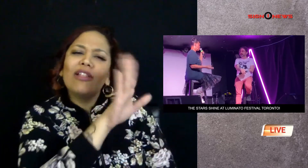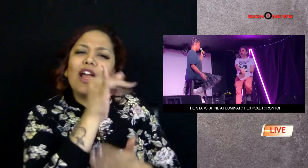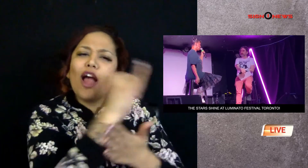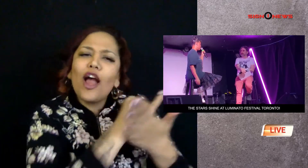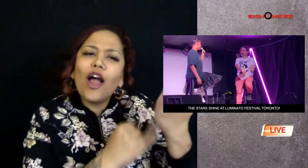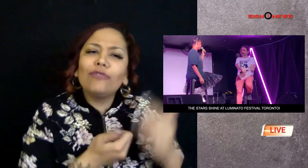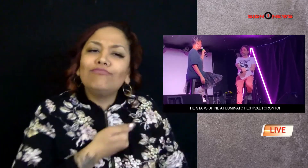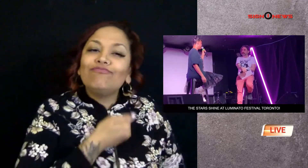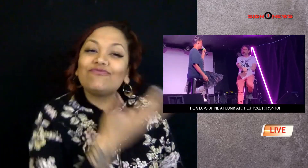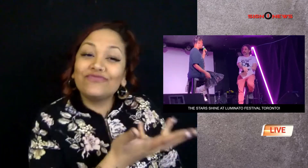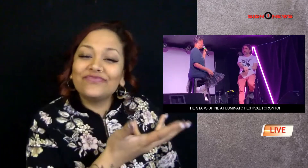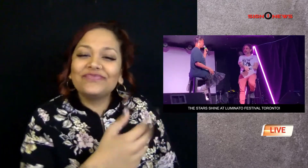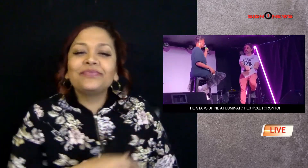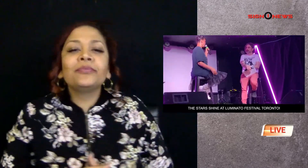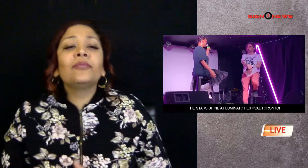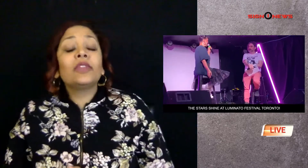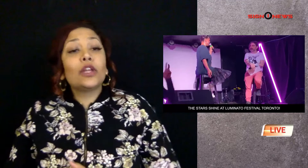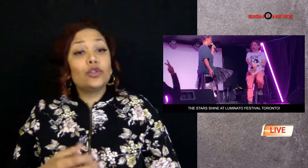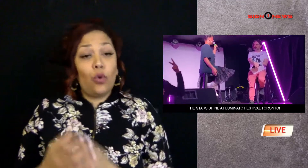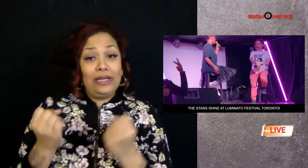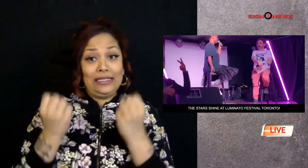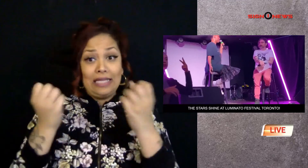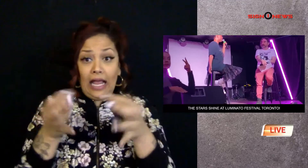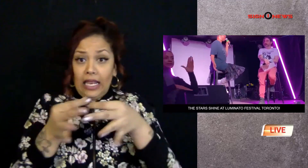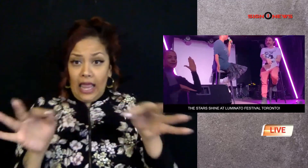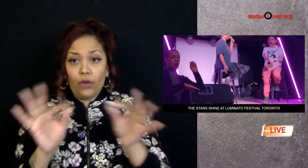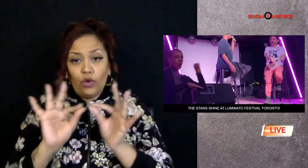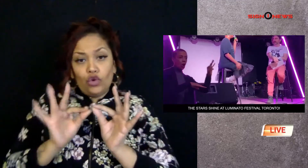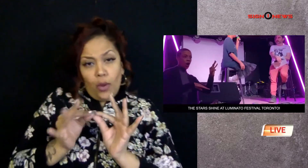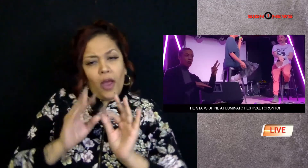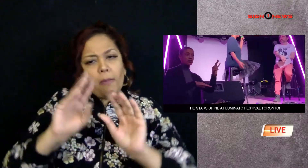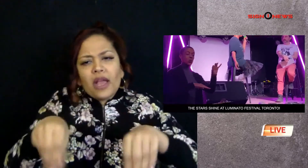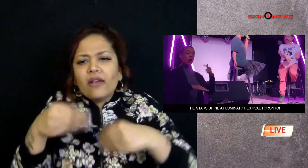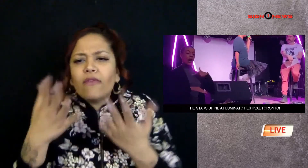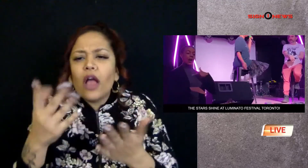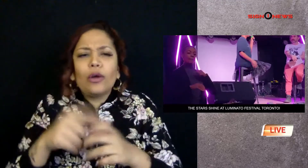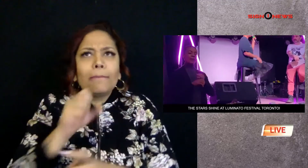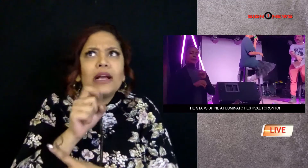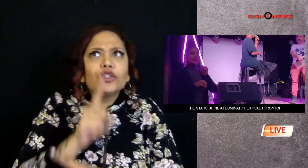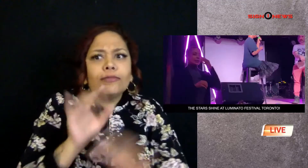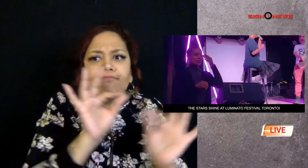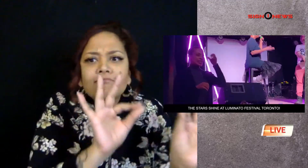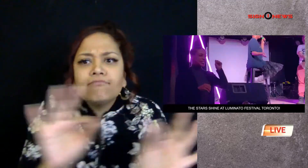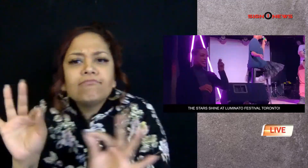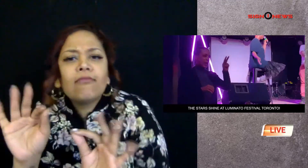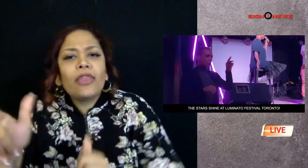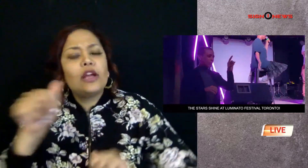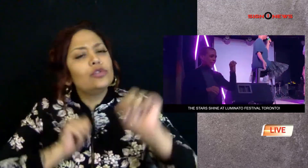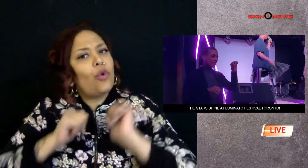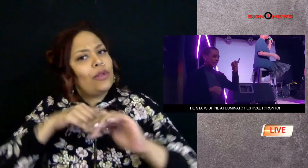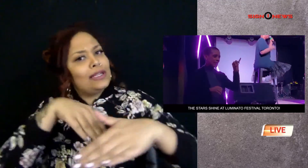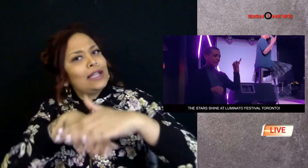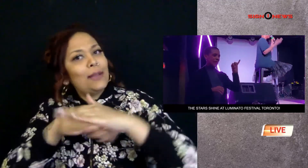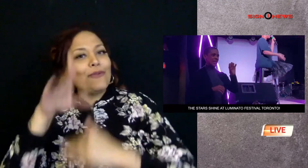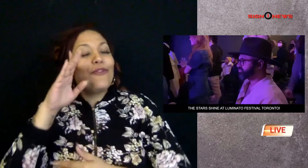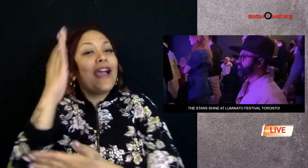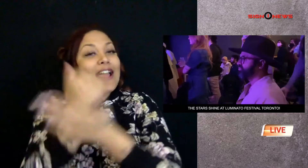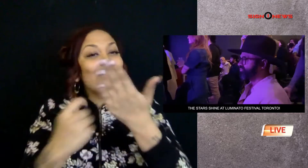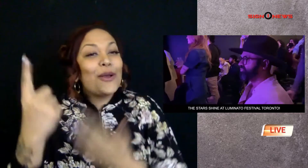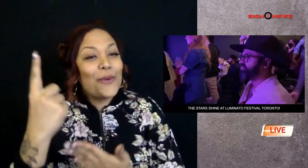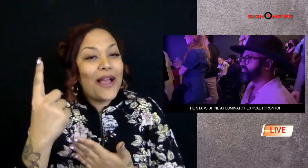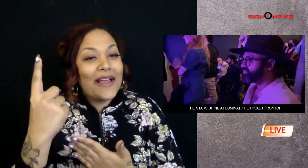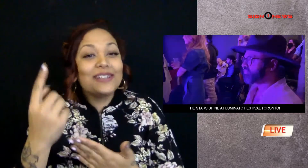more about their background and their art. And sign language interpreters were provided to make sure the show